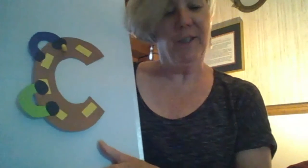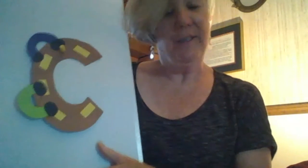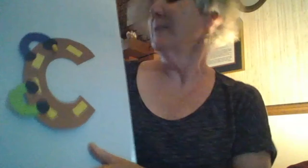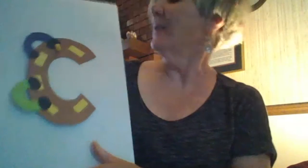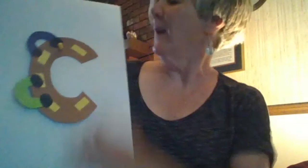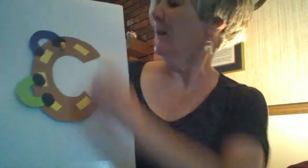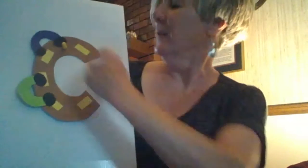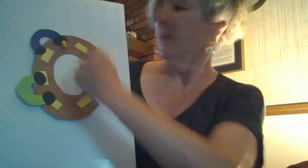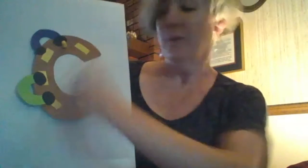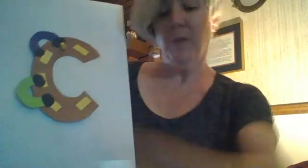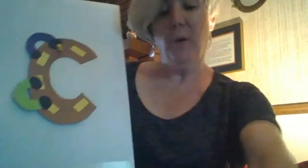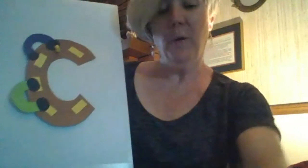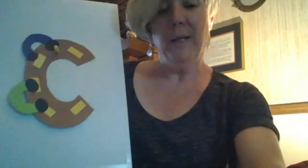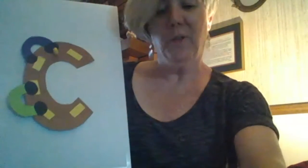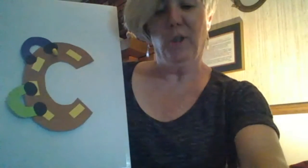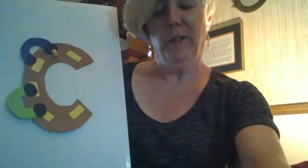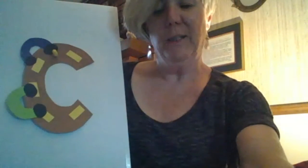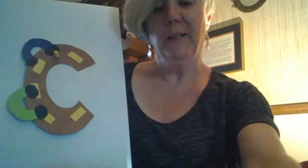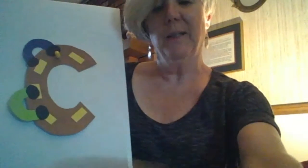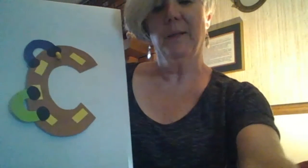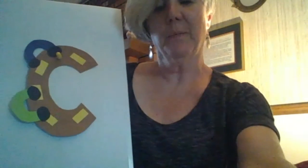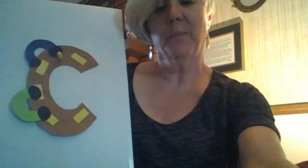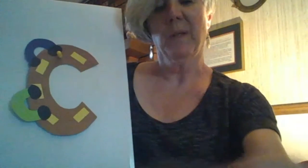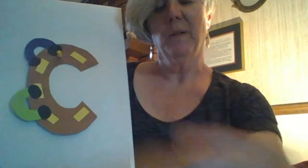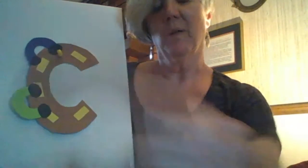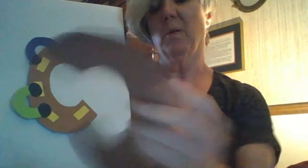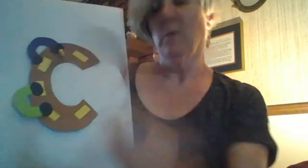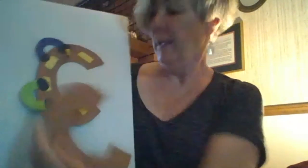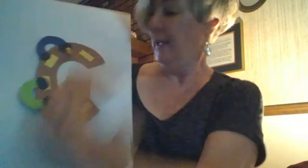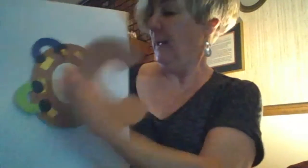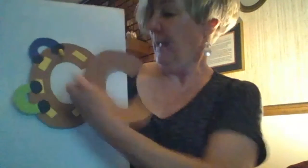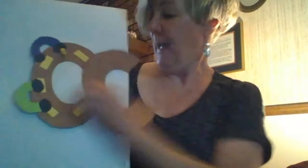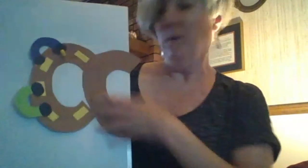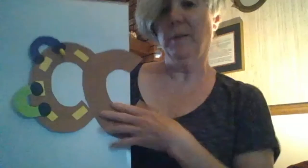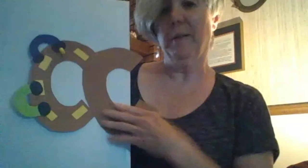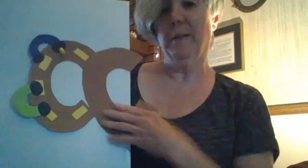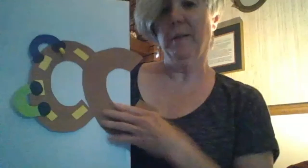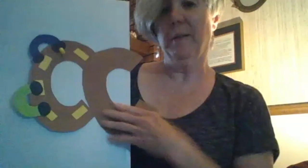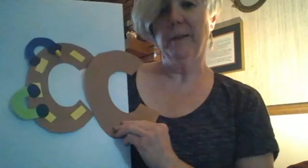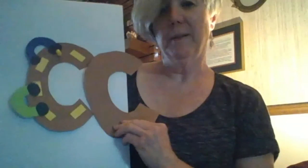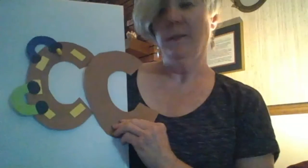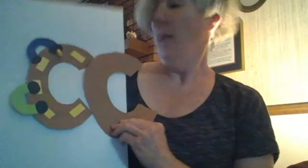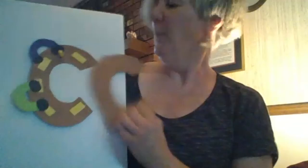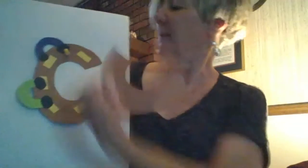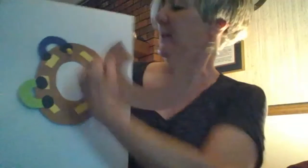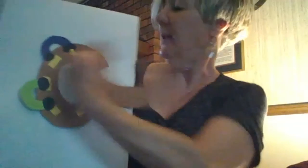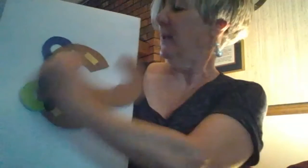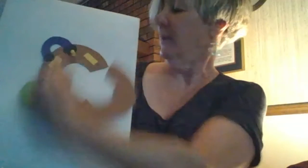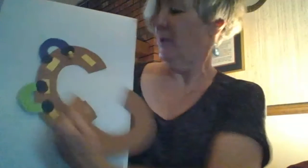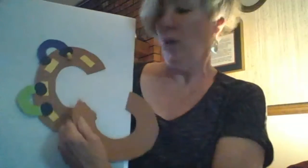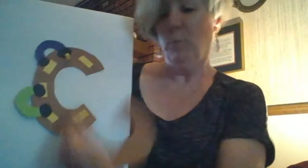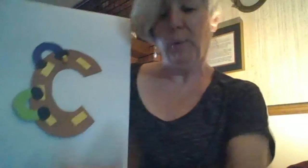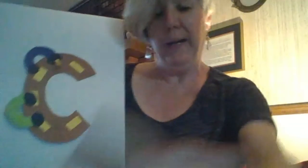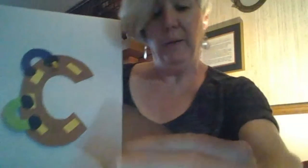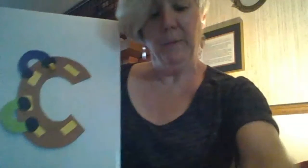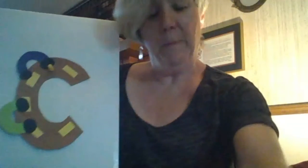k sound. So I started and I cut out a big C. That's